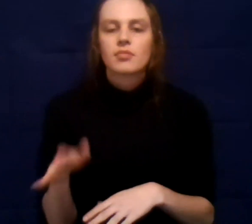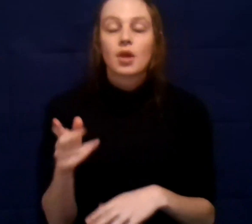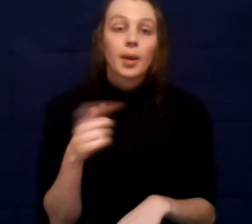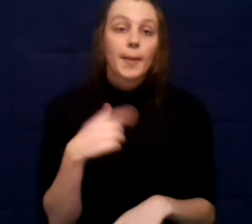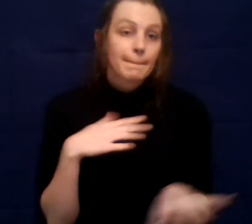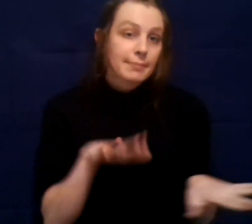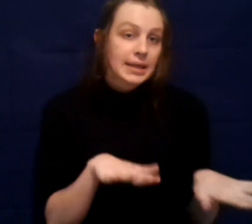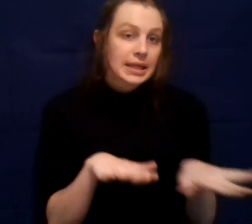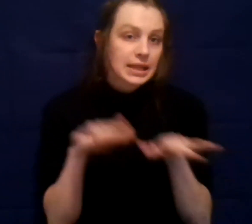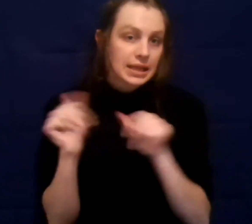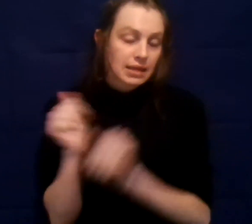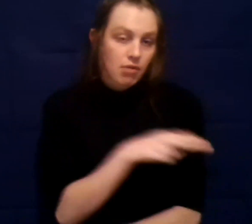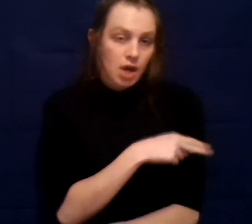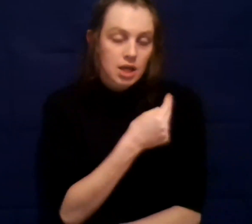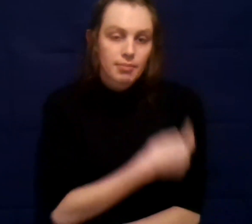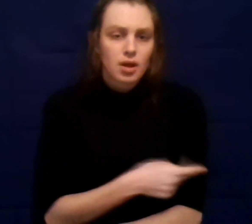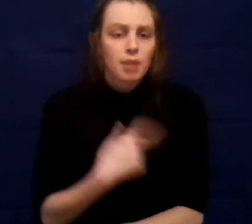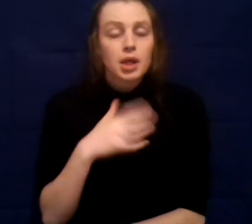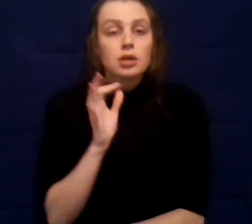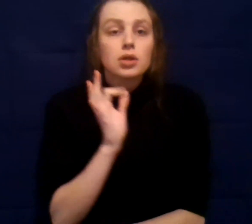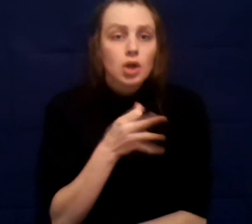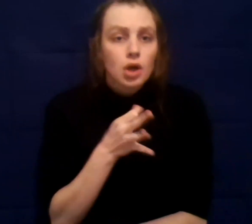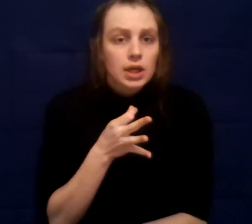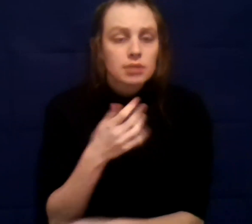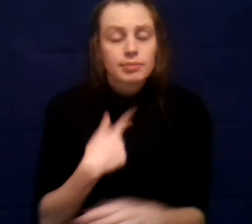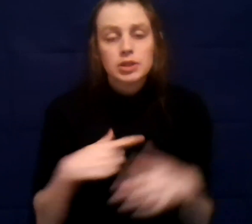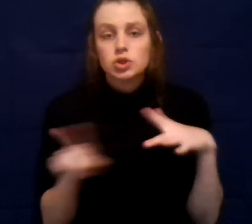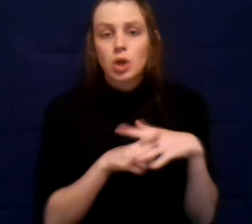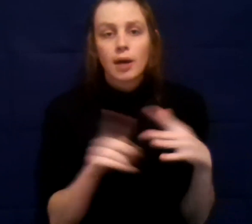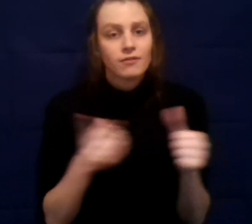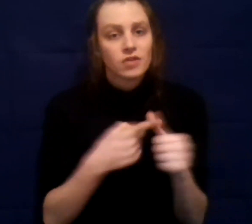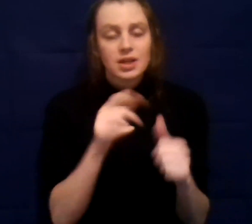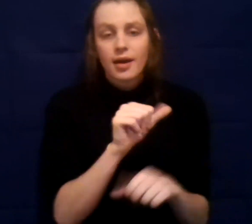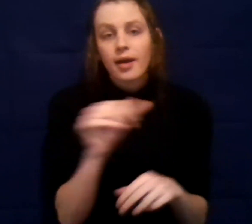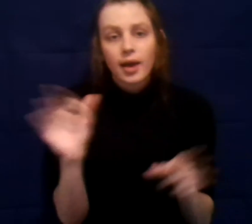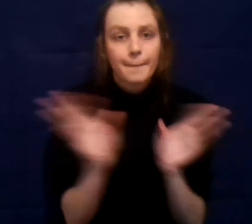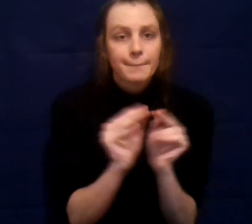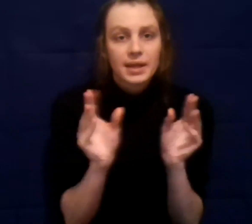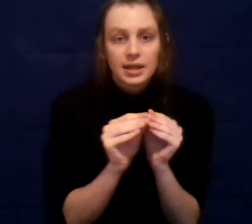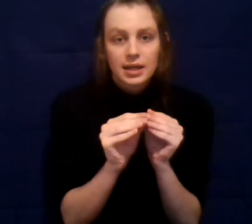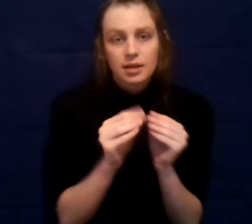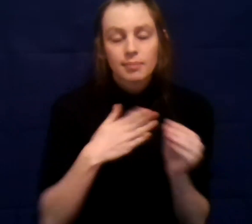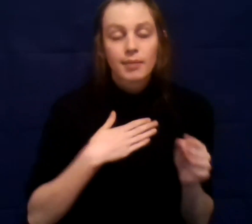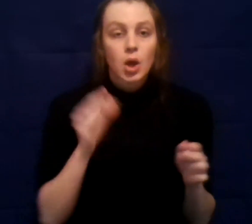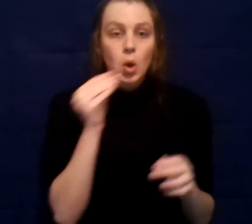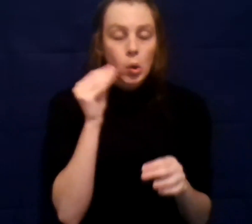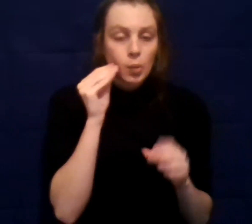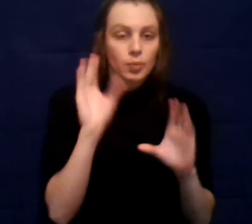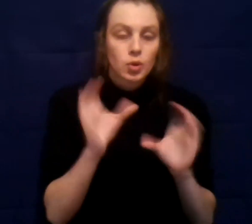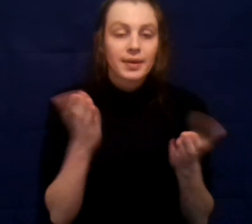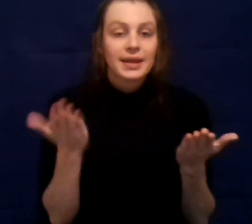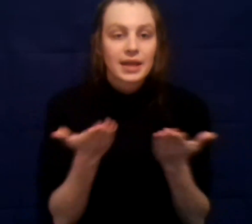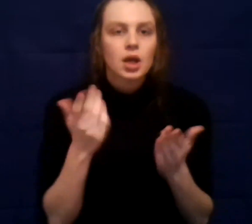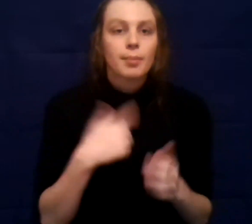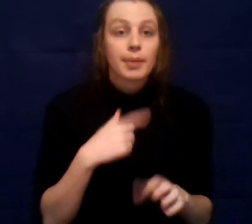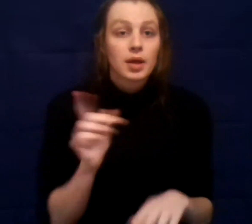first AA meeting. And as my home group here, I'm out of Little Rock,